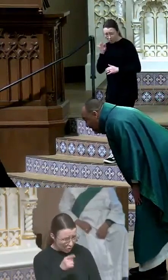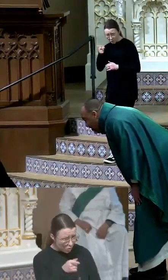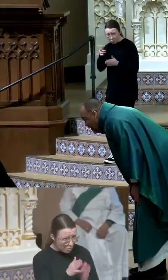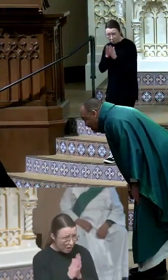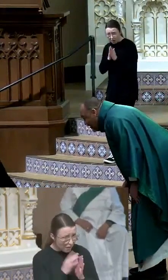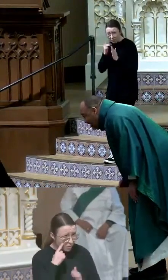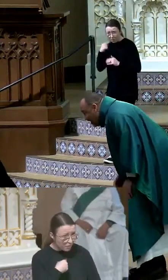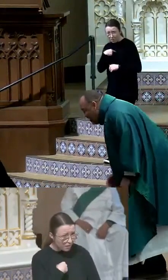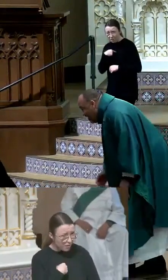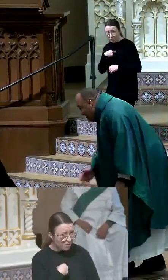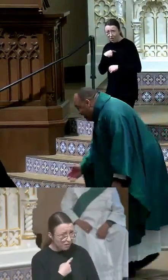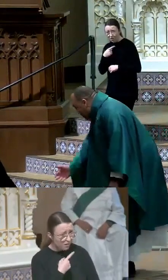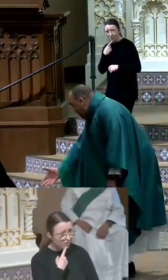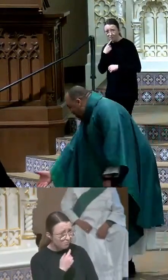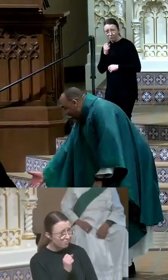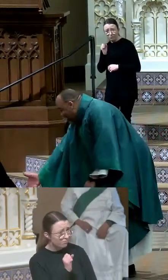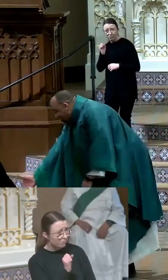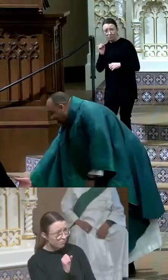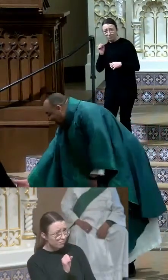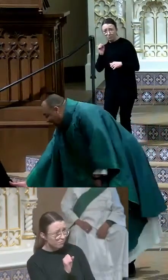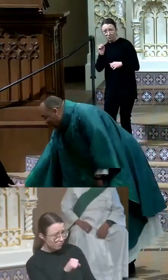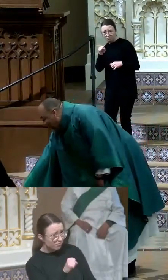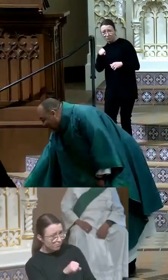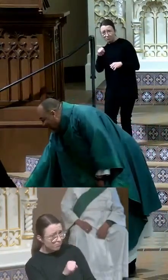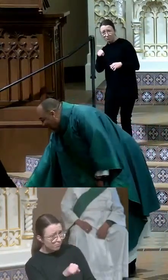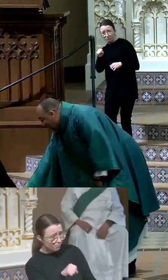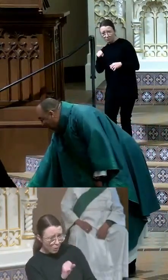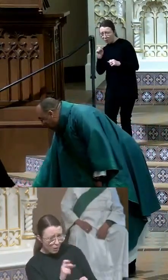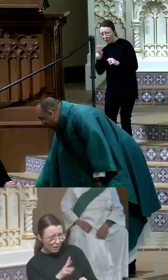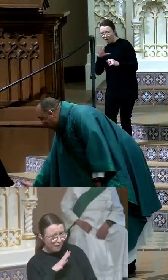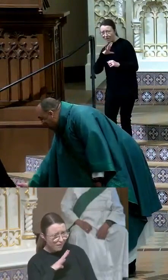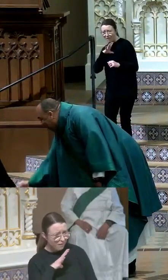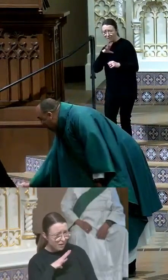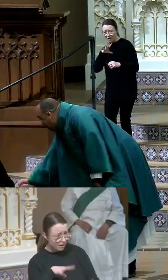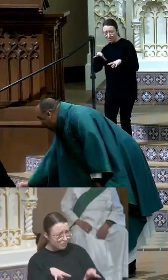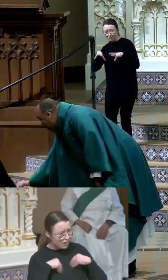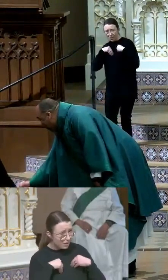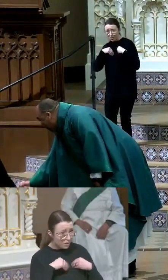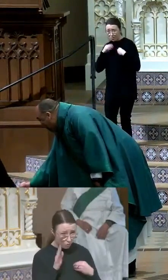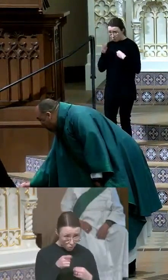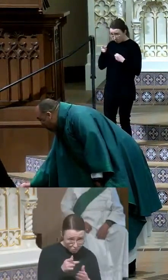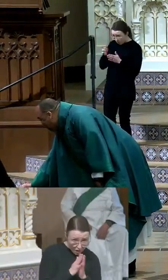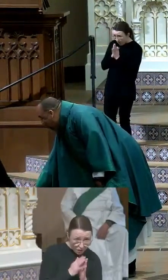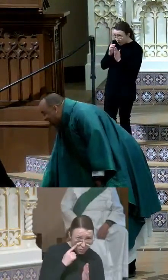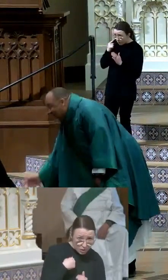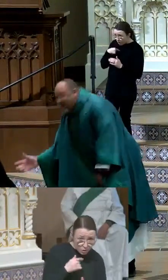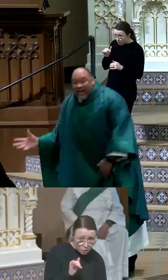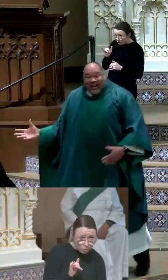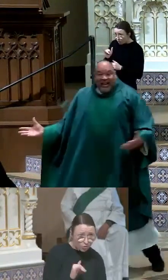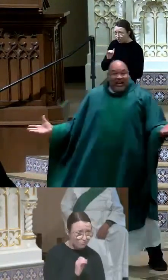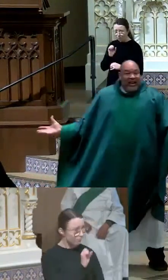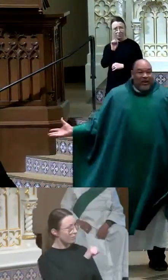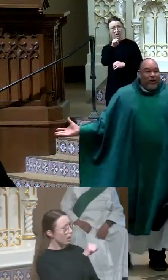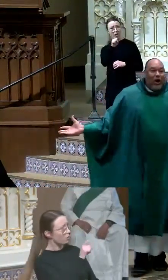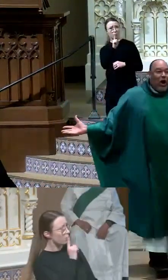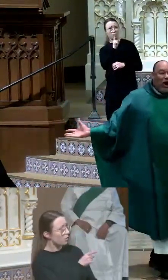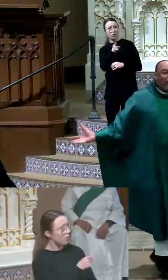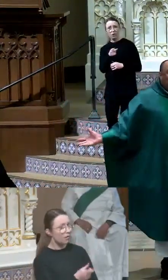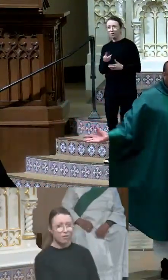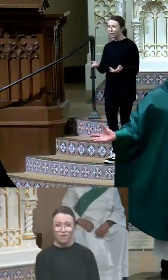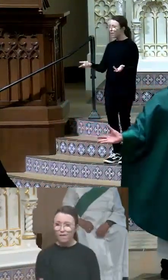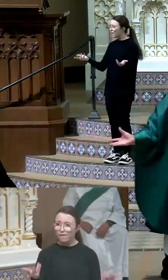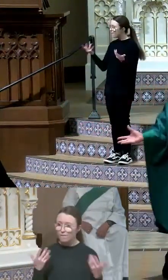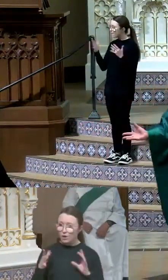you pray for me? Okay, I'll take that. I'll take that. Handshake. Okay, will you pray for me too?